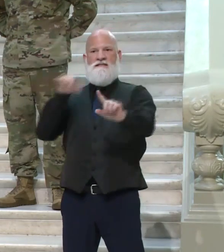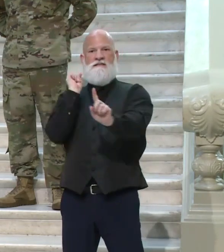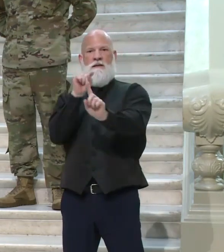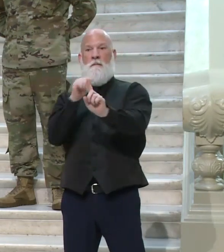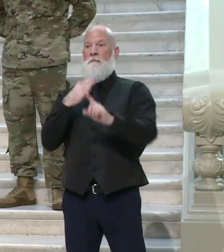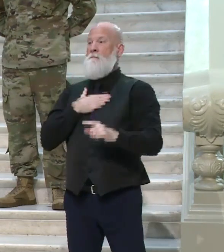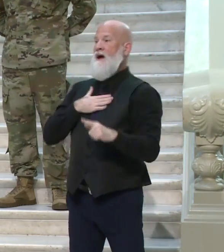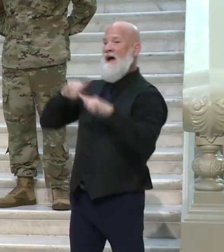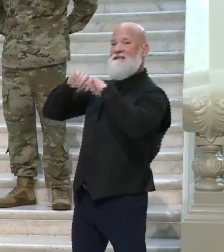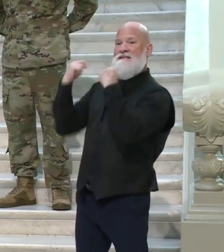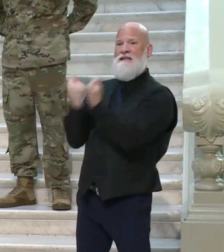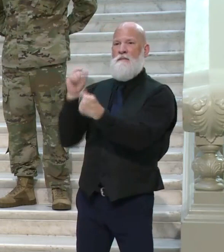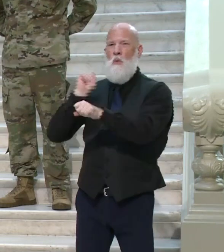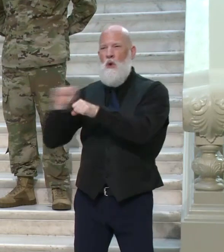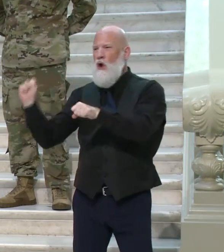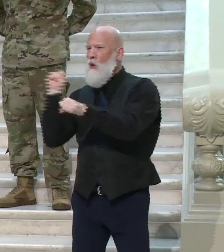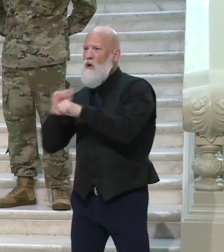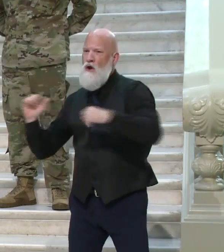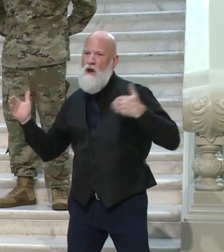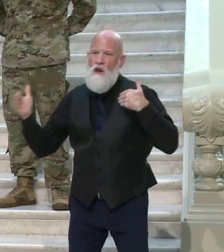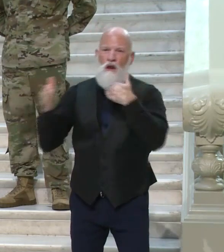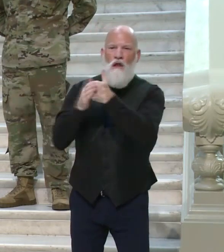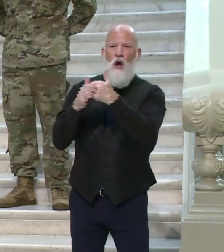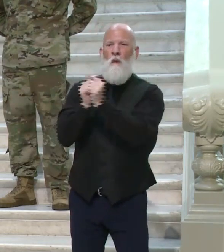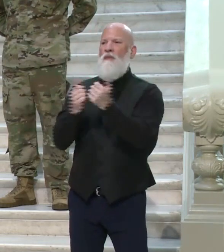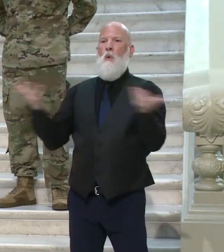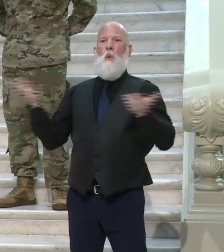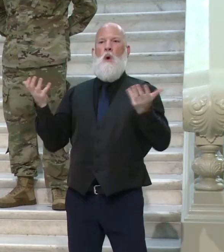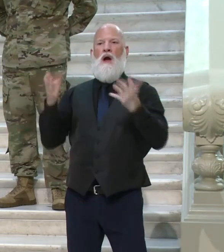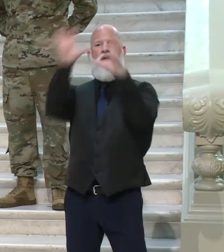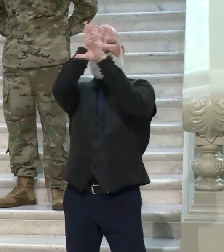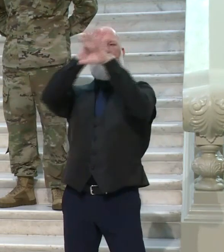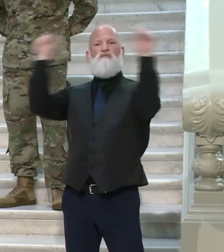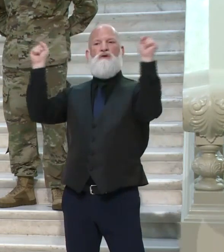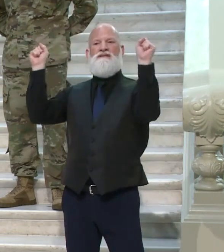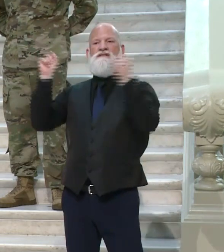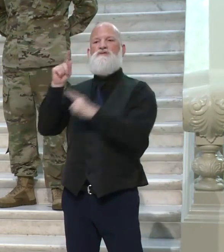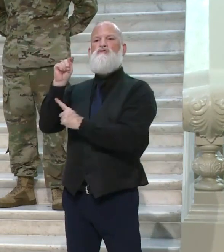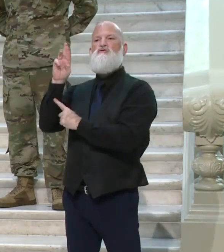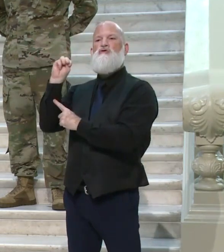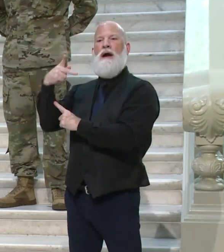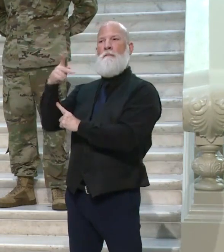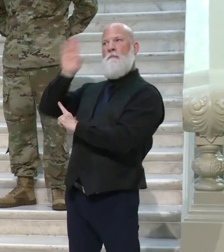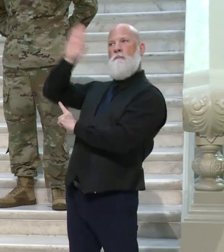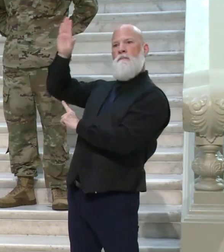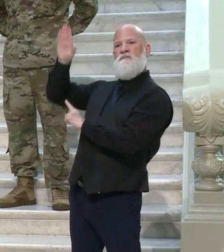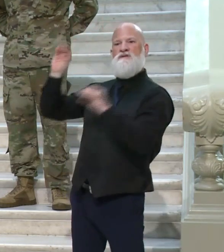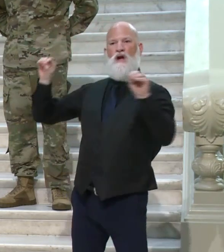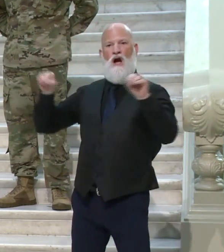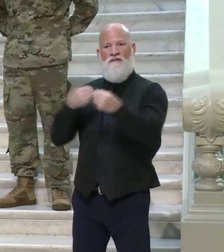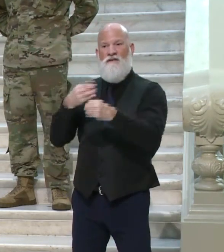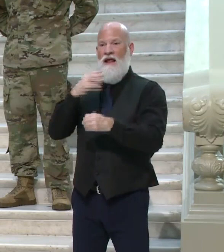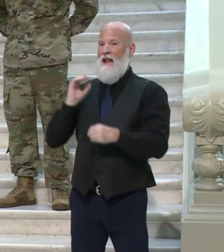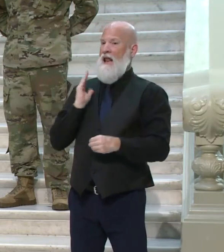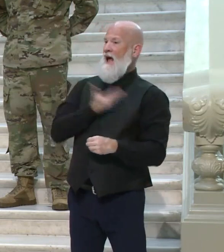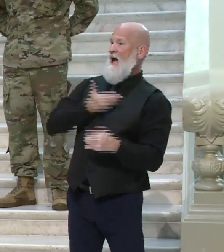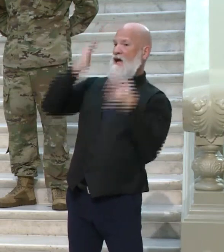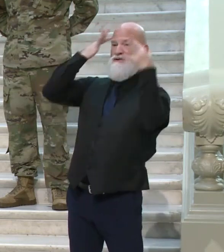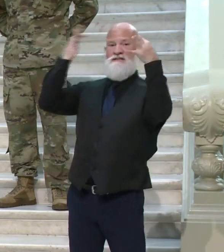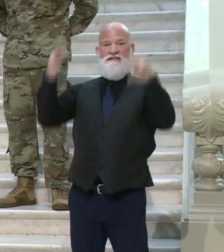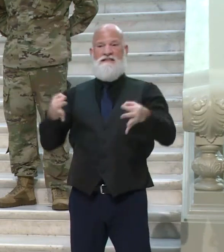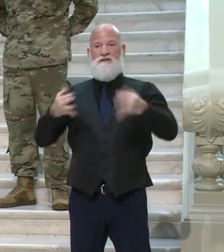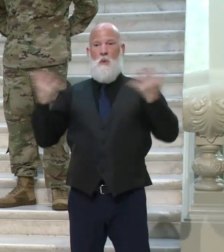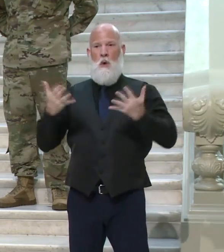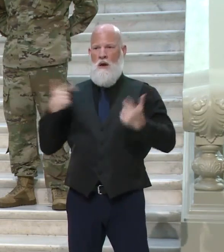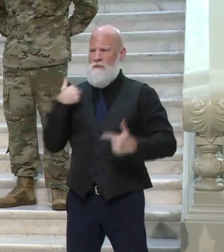administration and our federal counterparts to mitigate the impact of this virus in Georgia. Our decisions and directives are informed